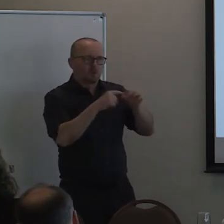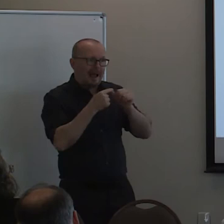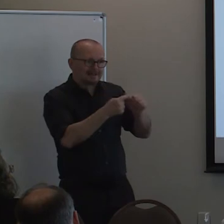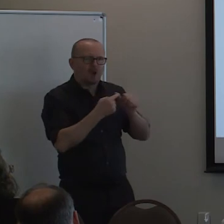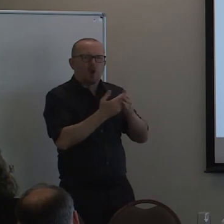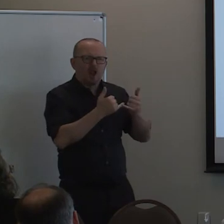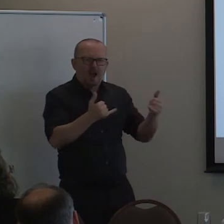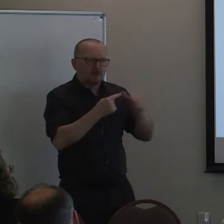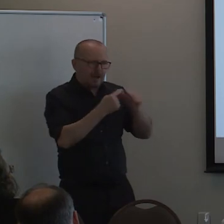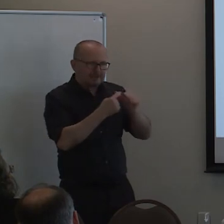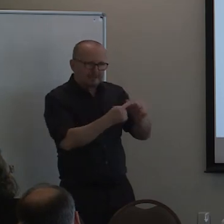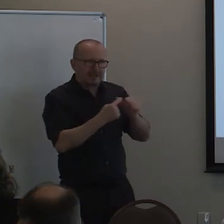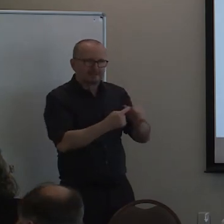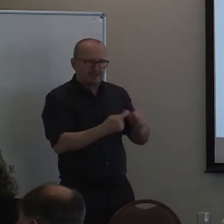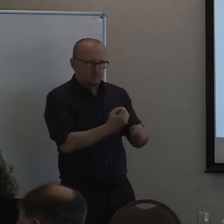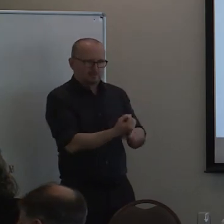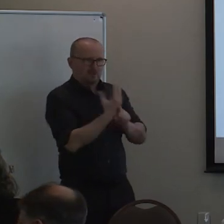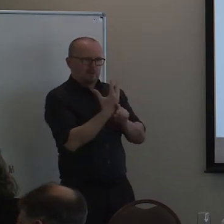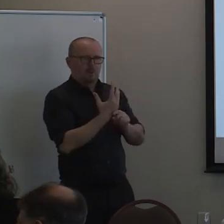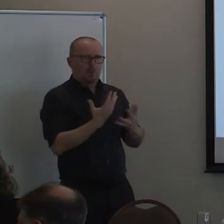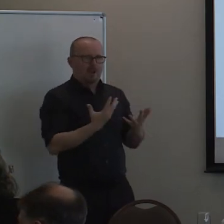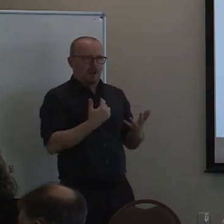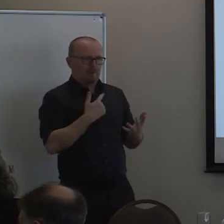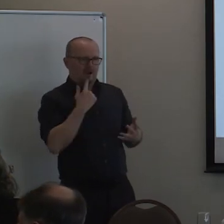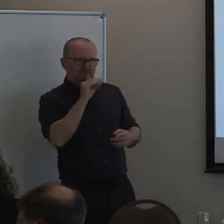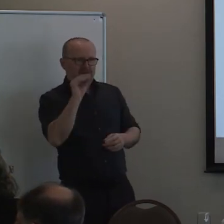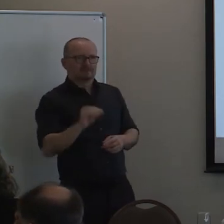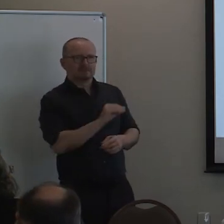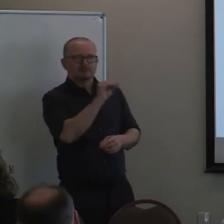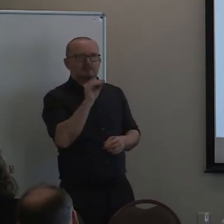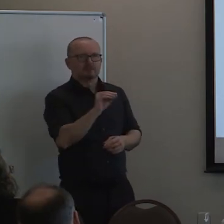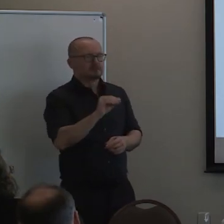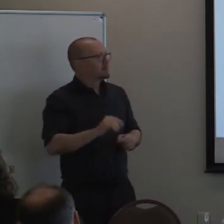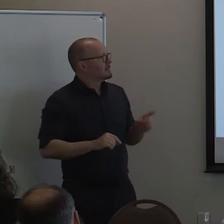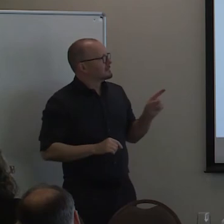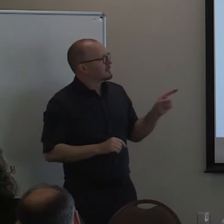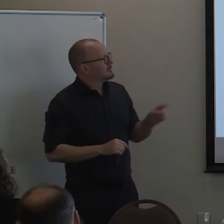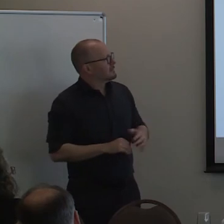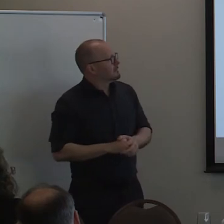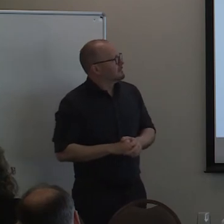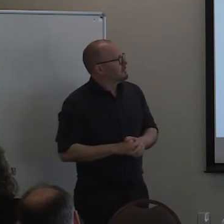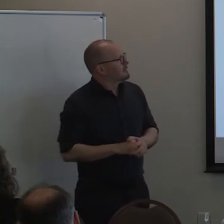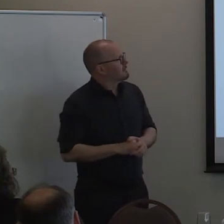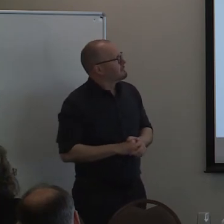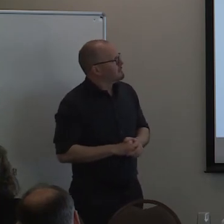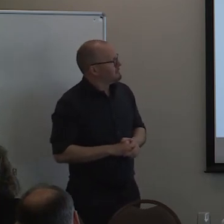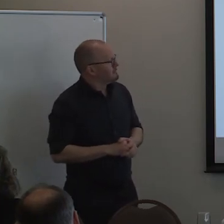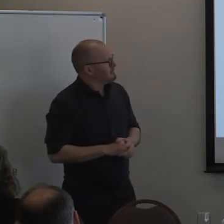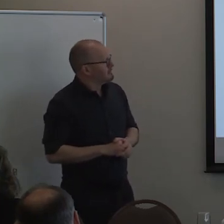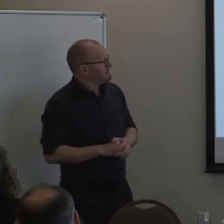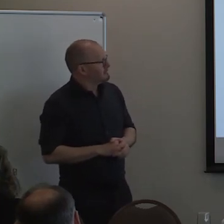this quadrant, these two scales. And this was done by Venkatesh Rao. So he